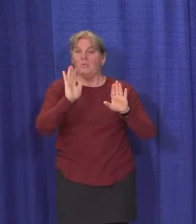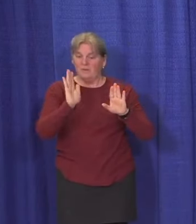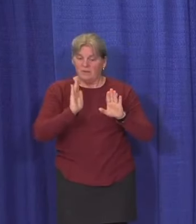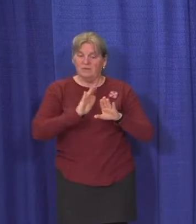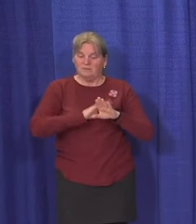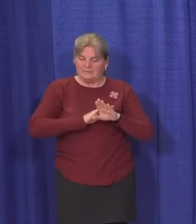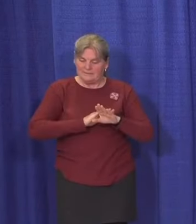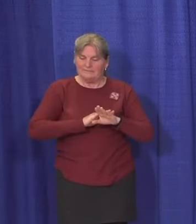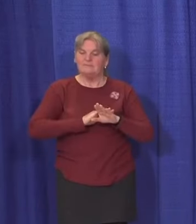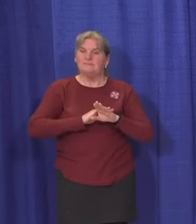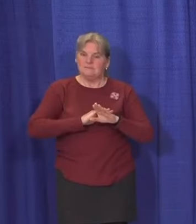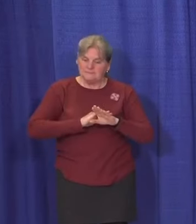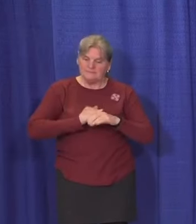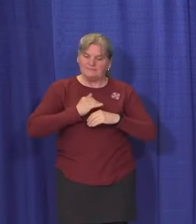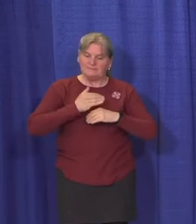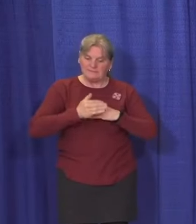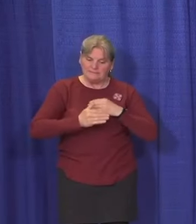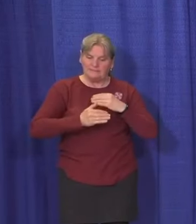normal.